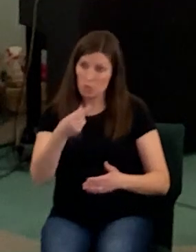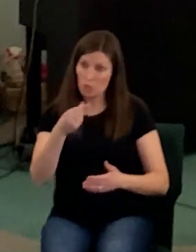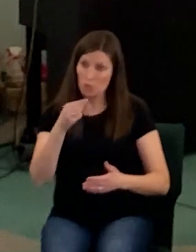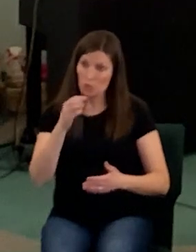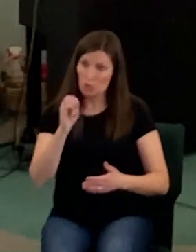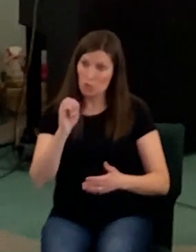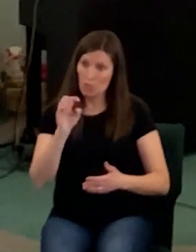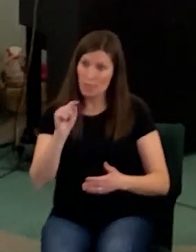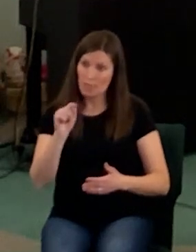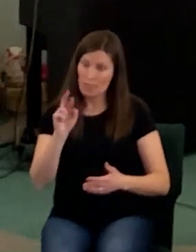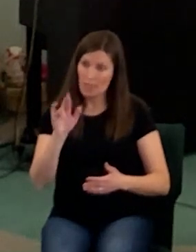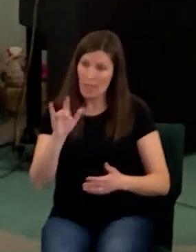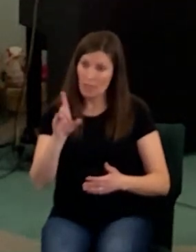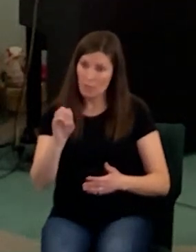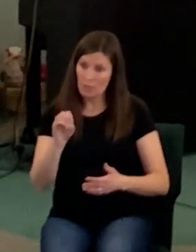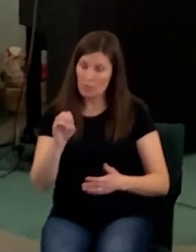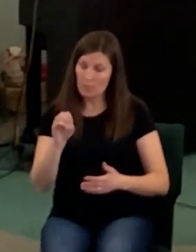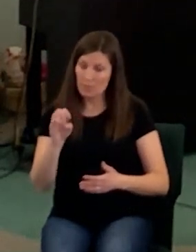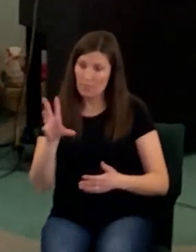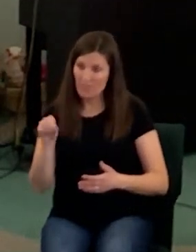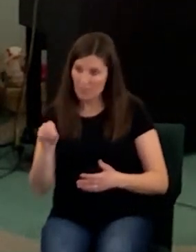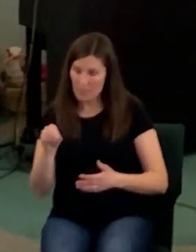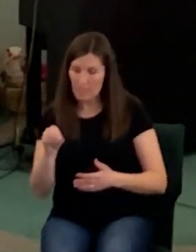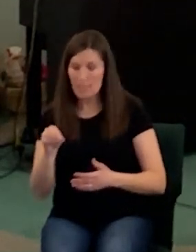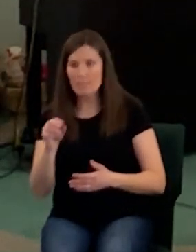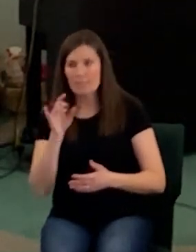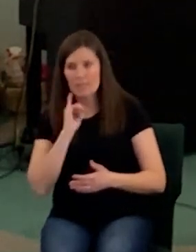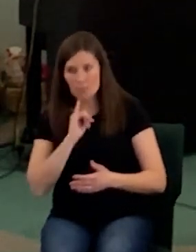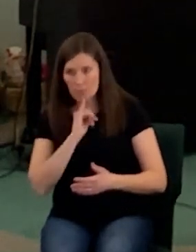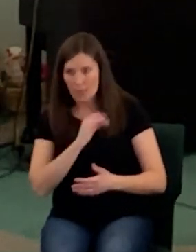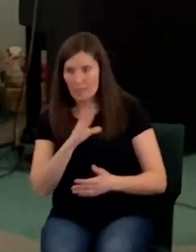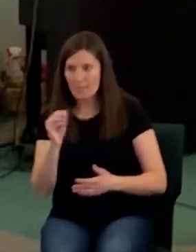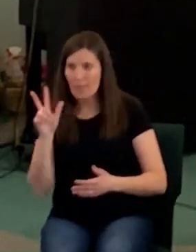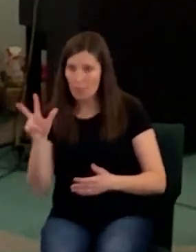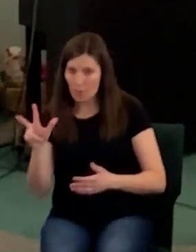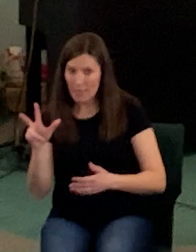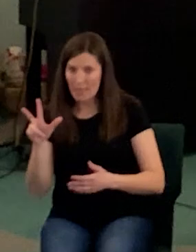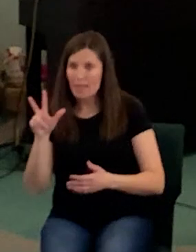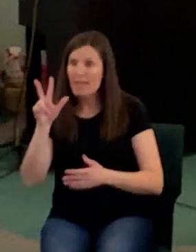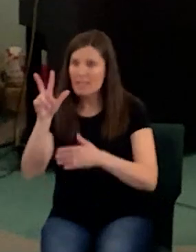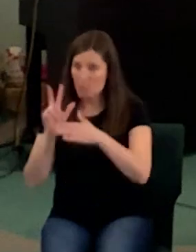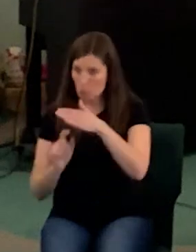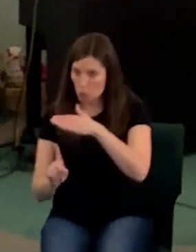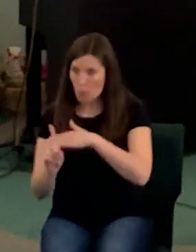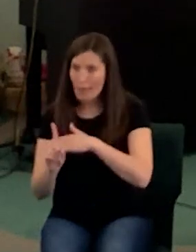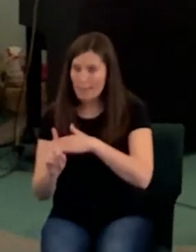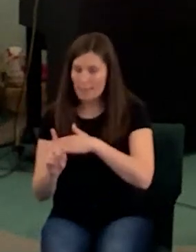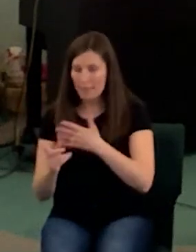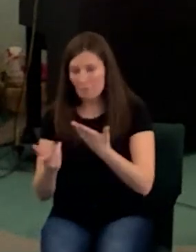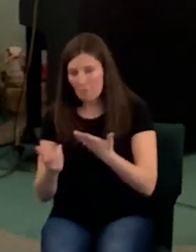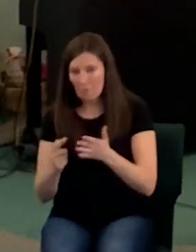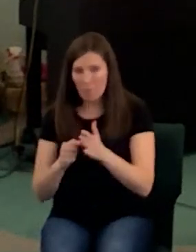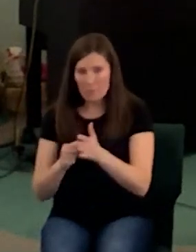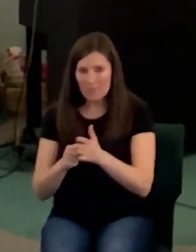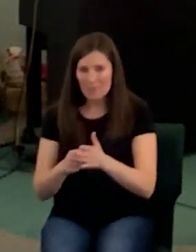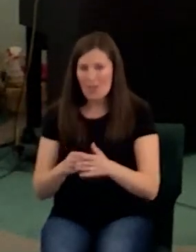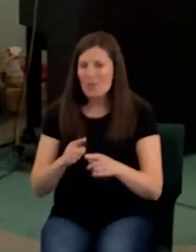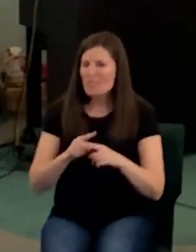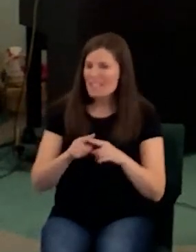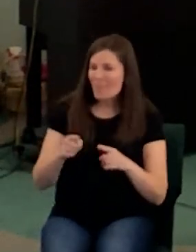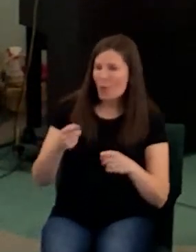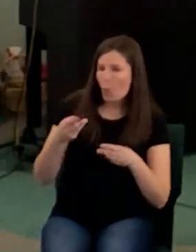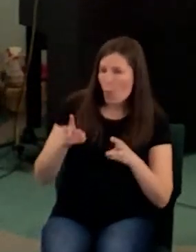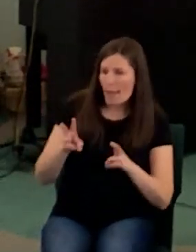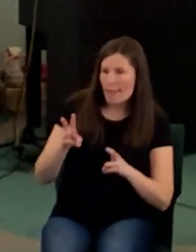remnant of Israel, and then 3 represents the Trinity, was his interpretation. Or Jerome, who spent 23